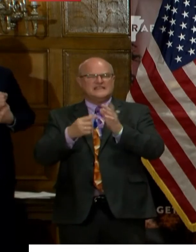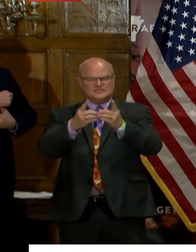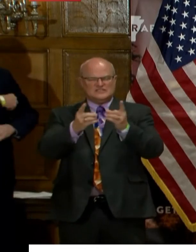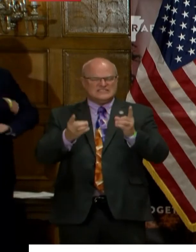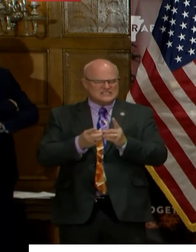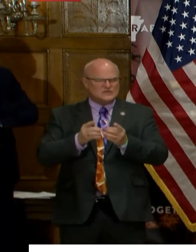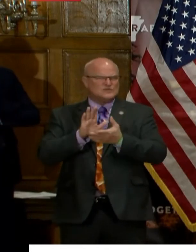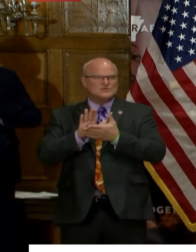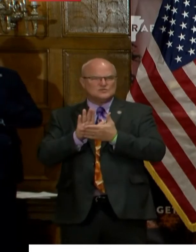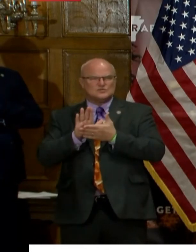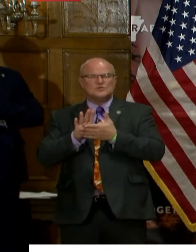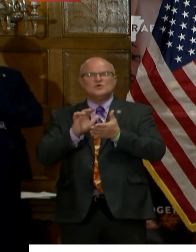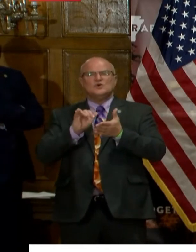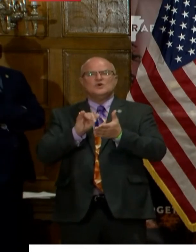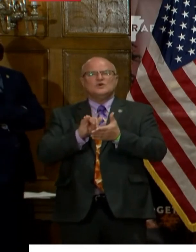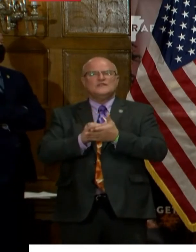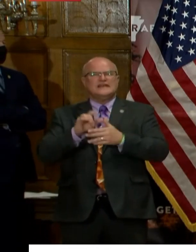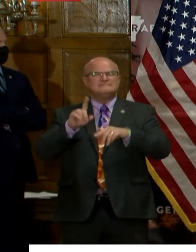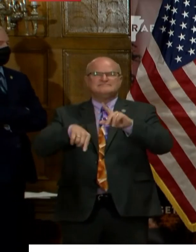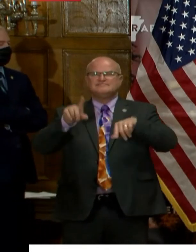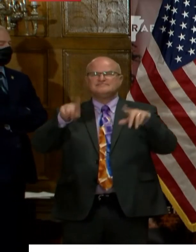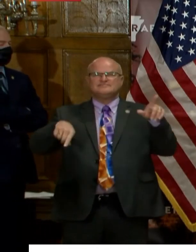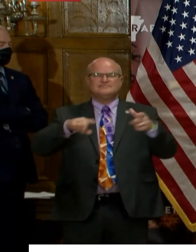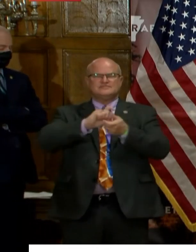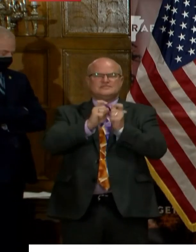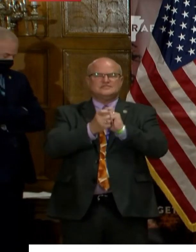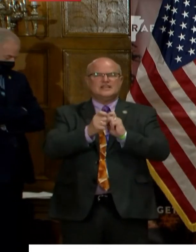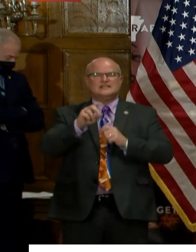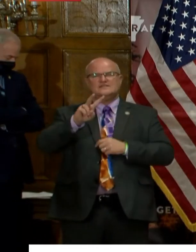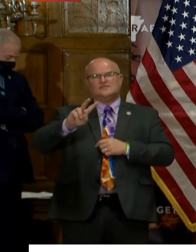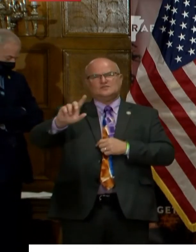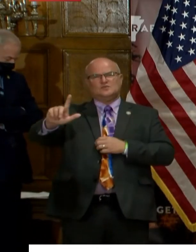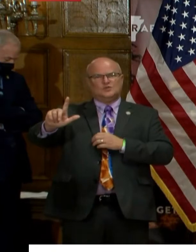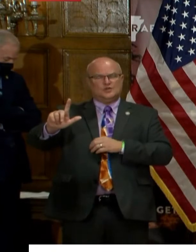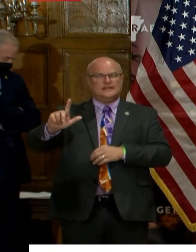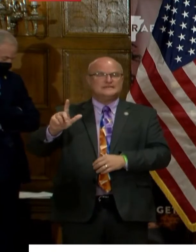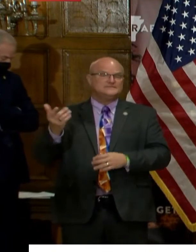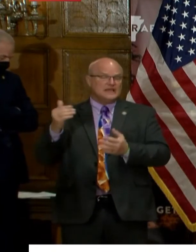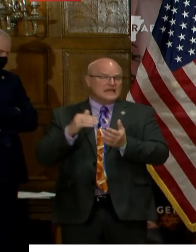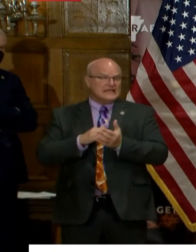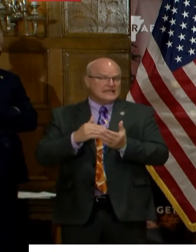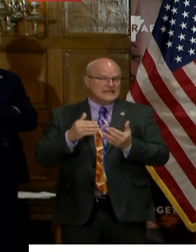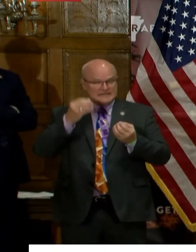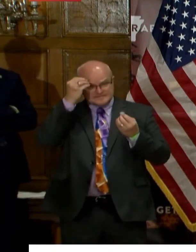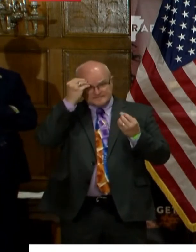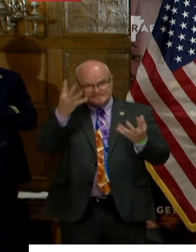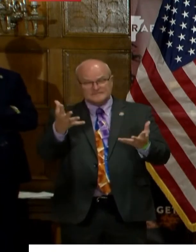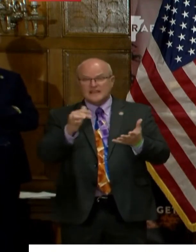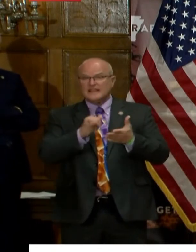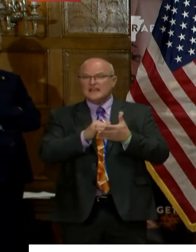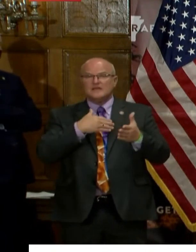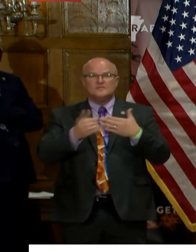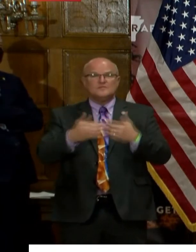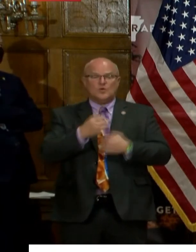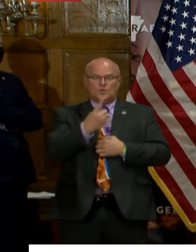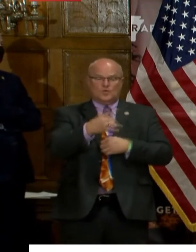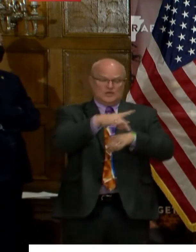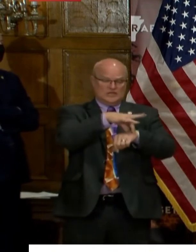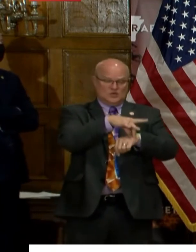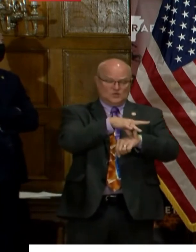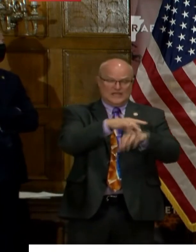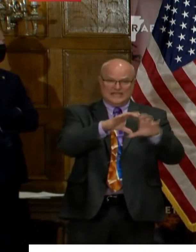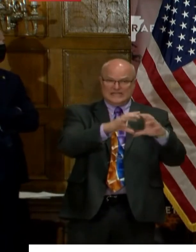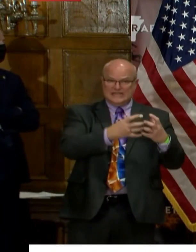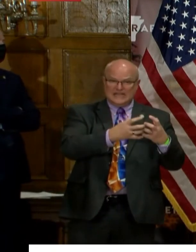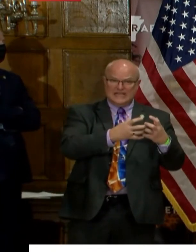or schools that in various ways went to remote learning. Again, I'll remind you that could be anywhere from one grade